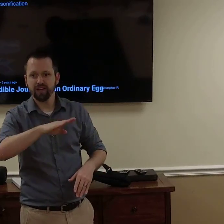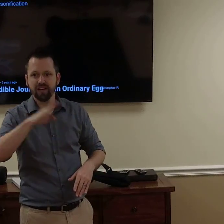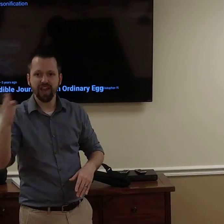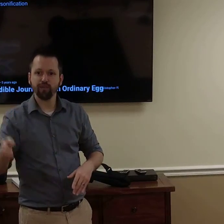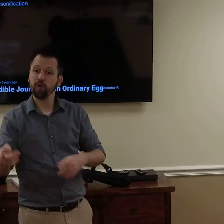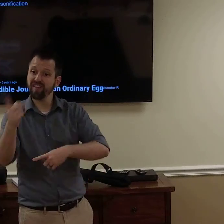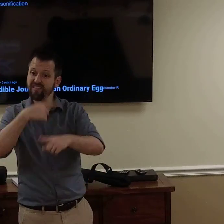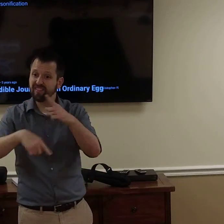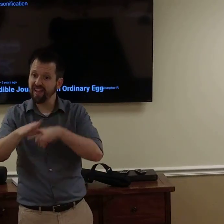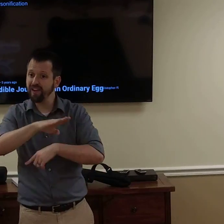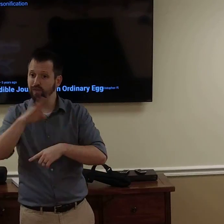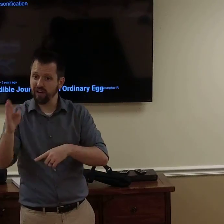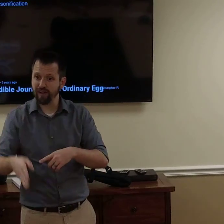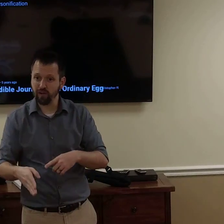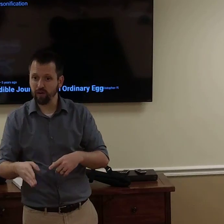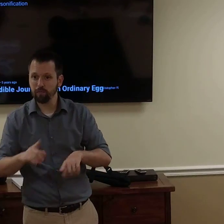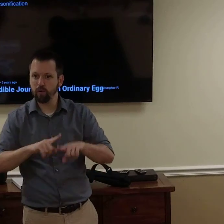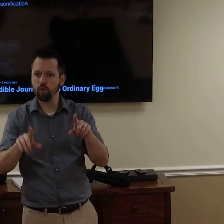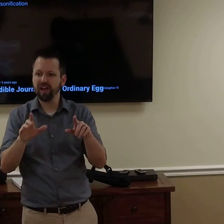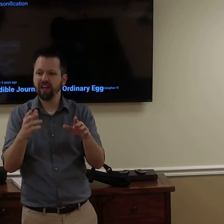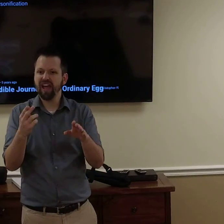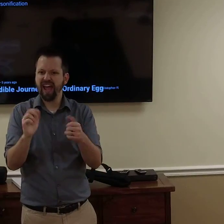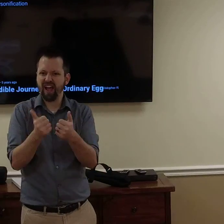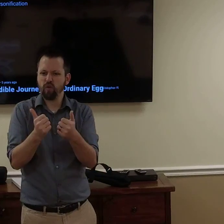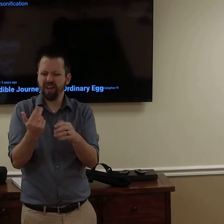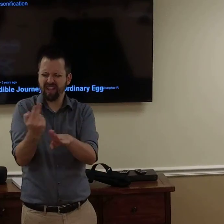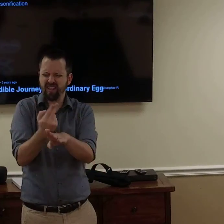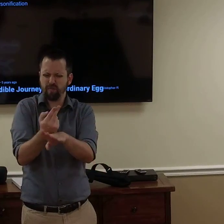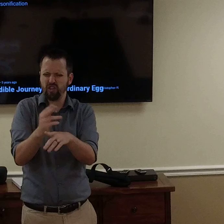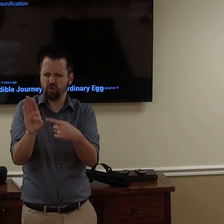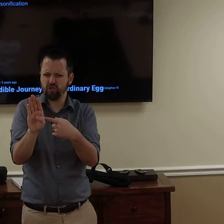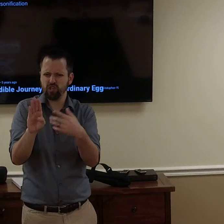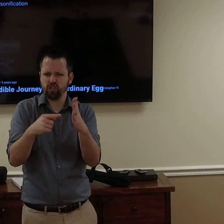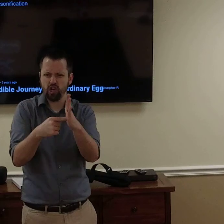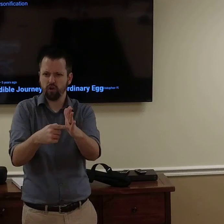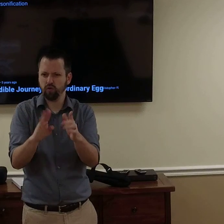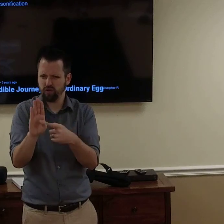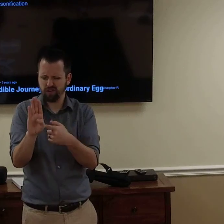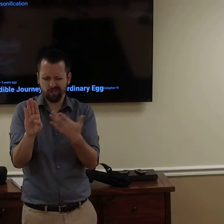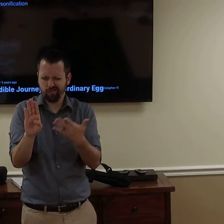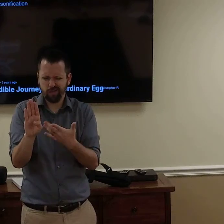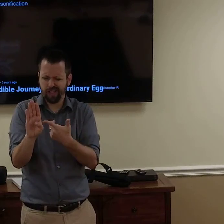Yeah, well, that's the sign for them. What Boat can crash. this be used to show? A boat crash.